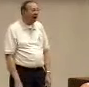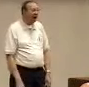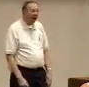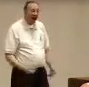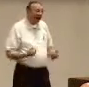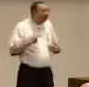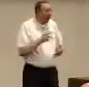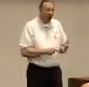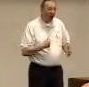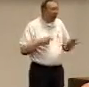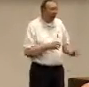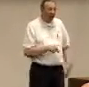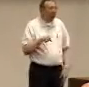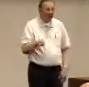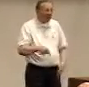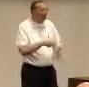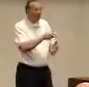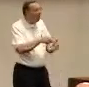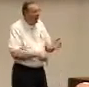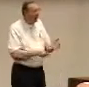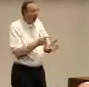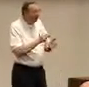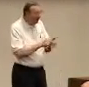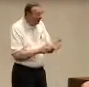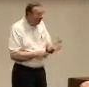I, to this day, have no idea what we did.